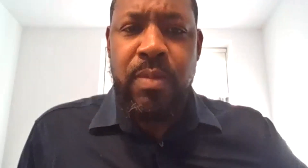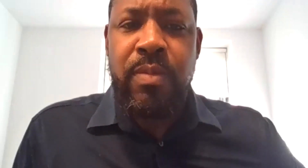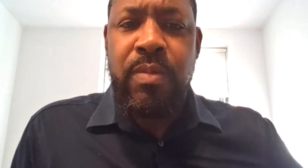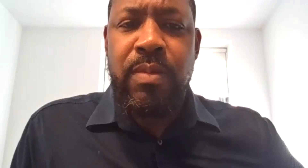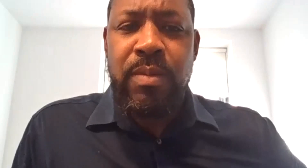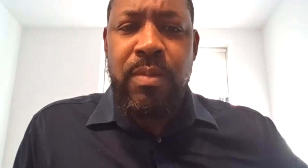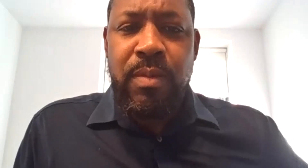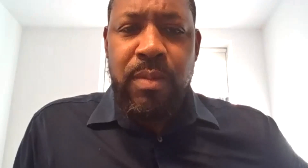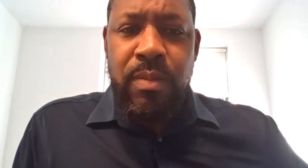your background.